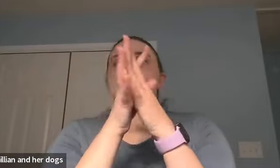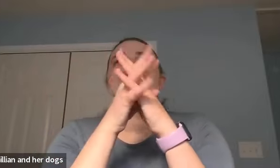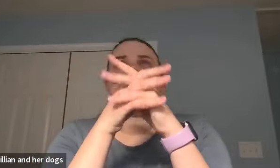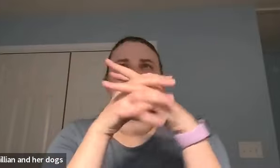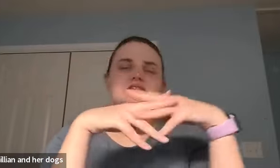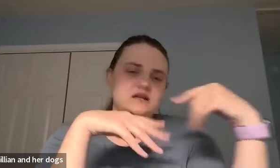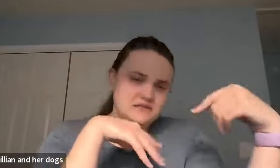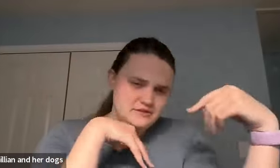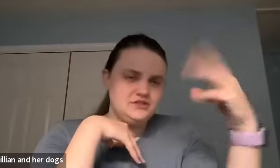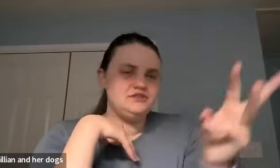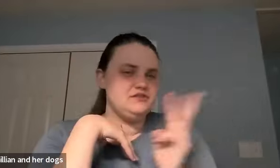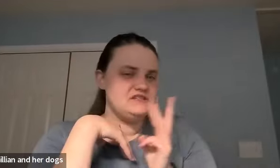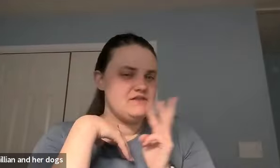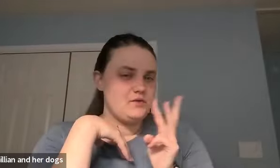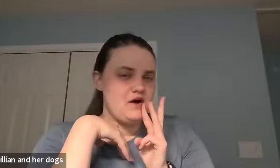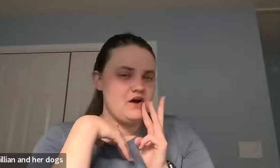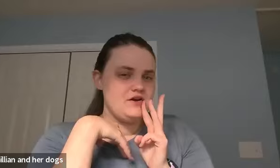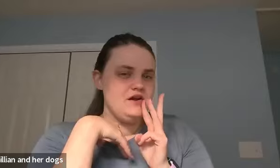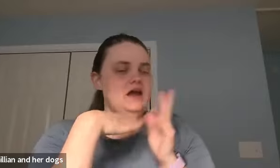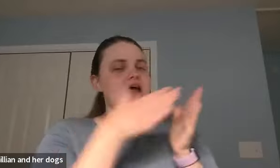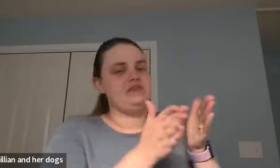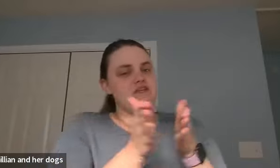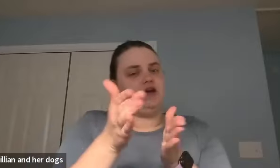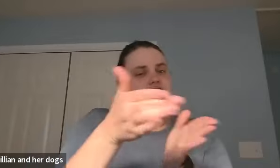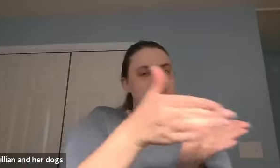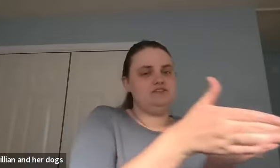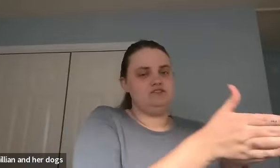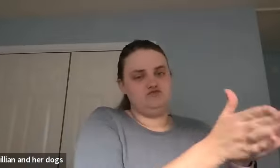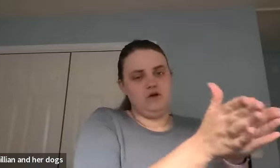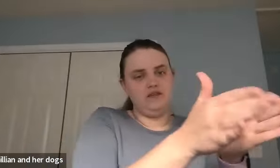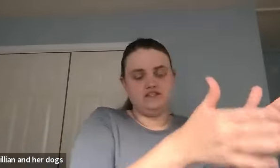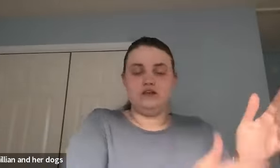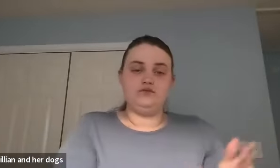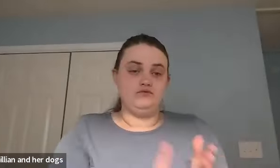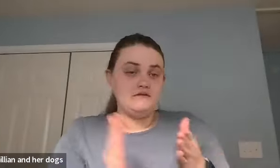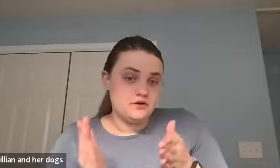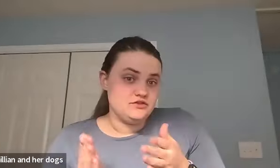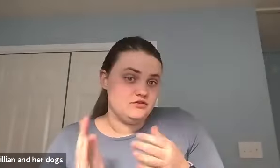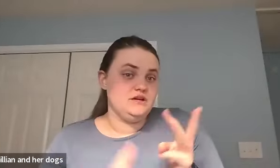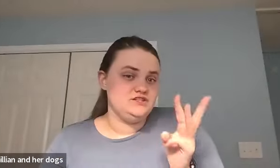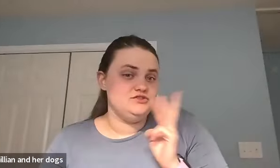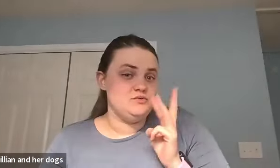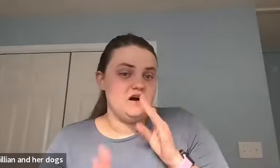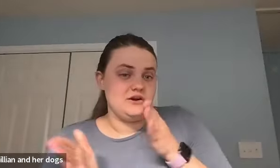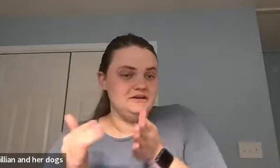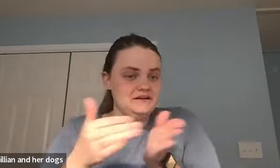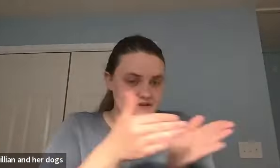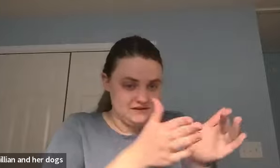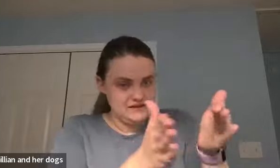rivers, lakes, a lot of times what you do is you do the sign for water and then you kind of draw it. So for rivers or creeks, you do water and